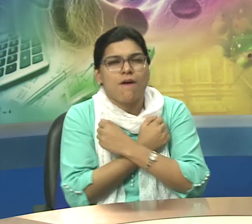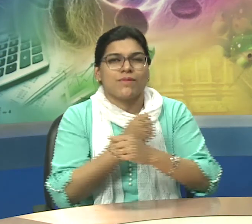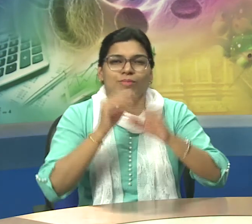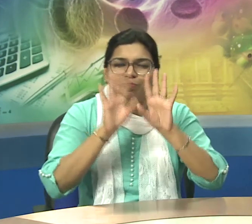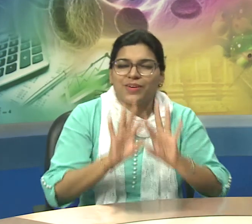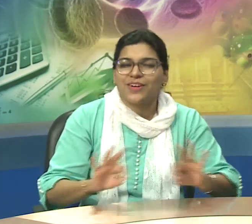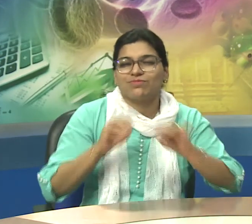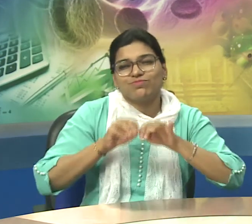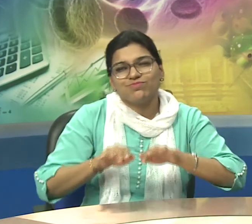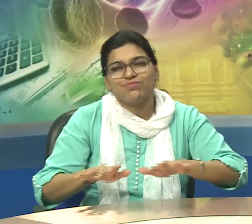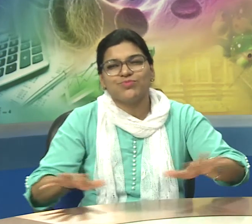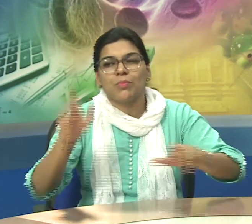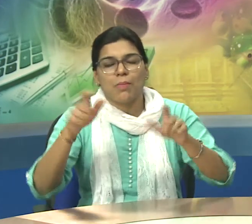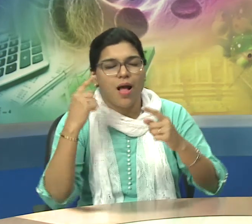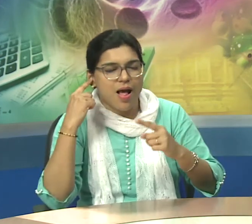with his Shehnai.